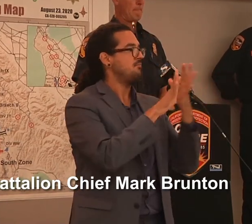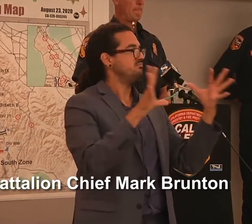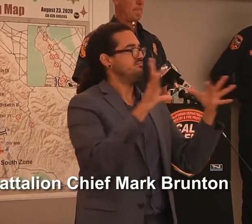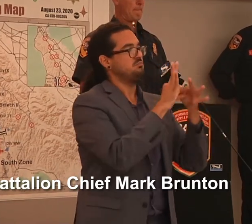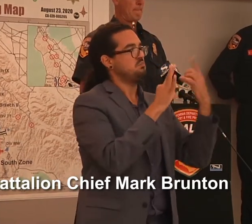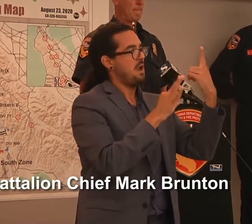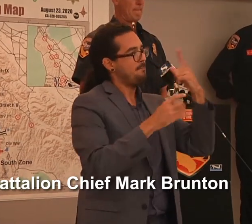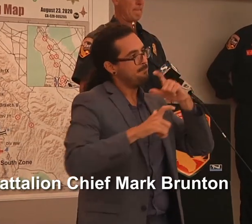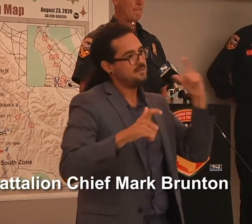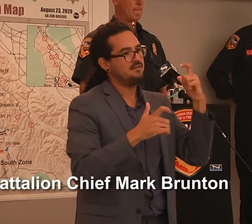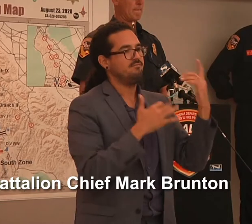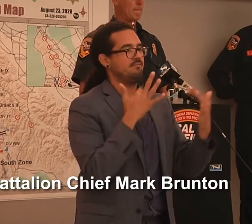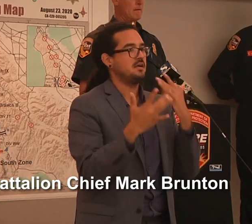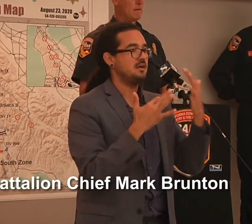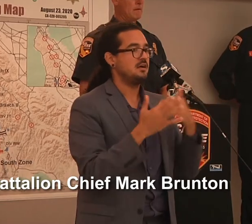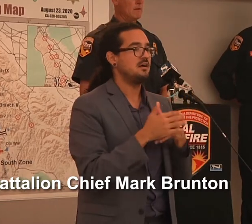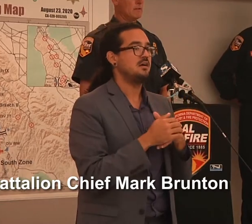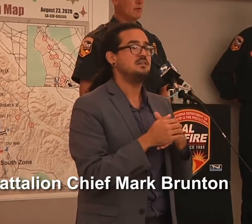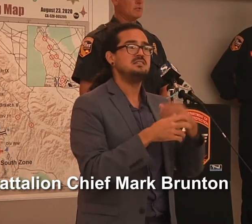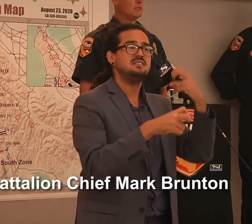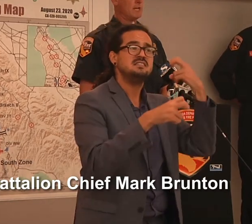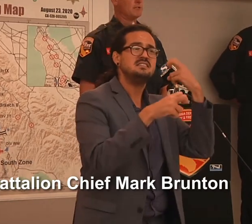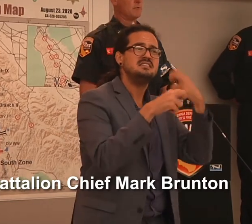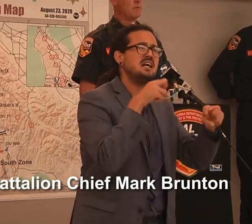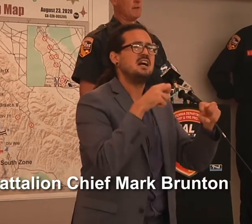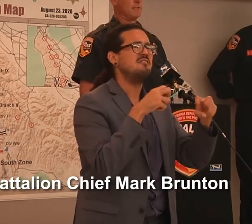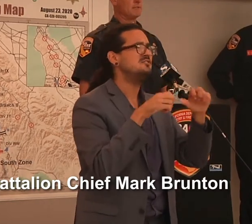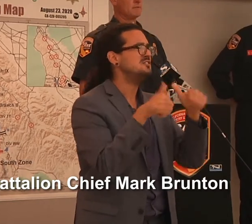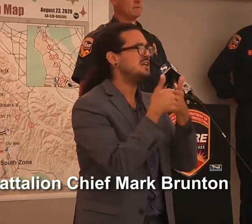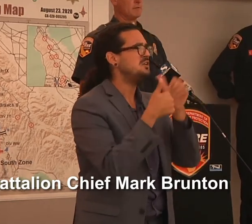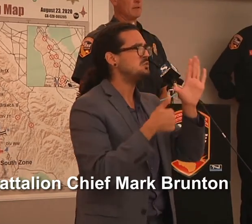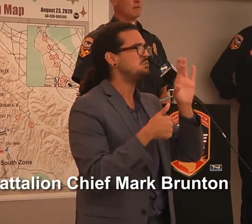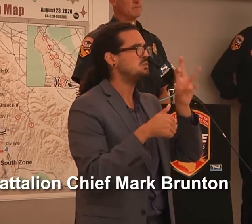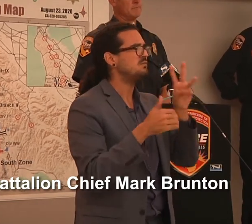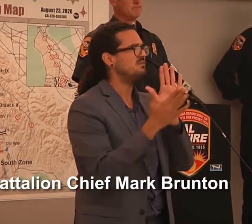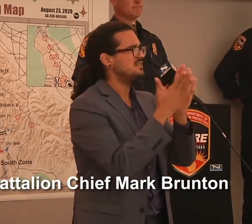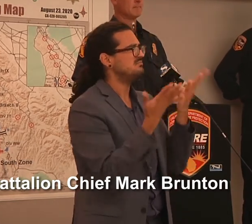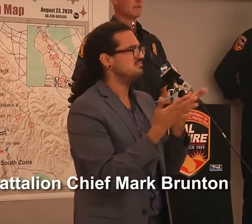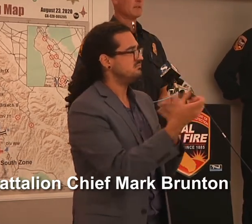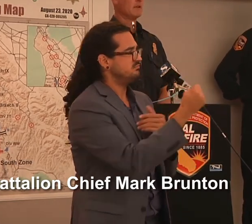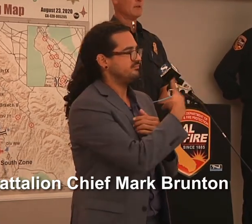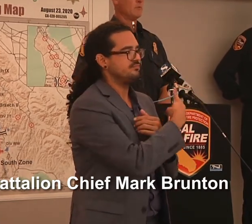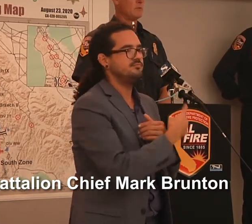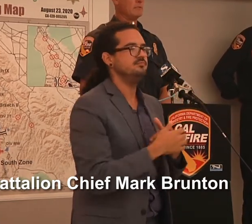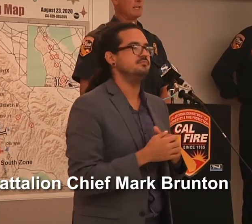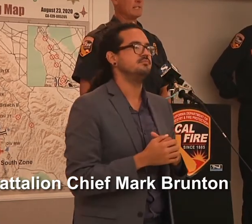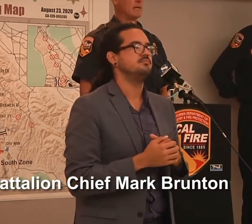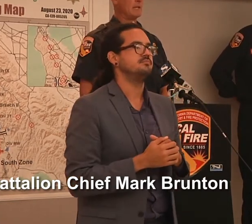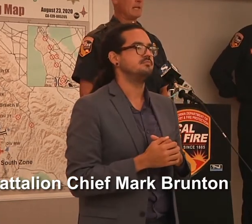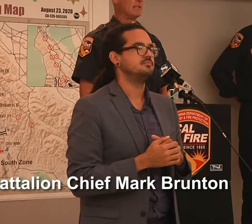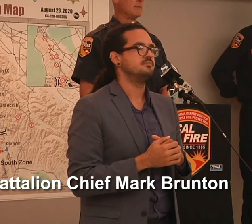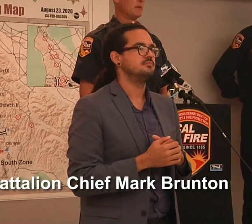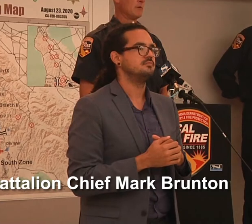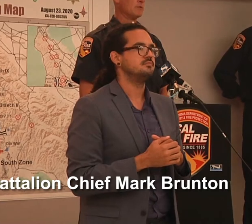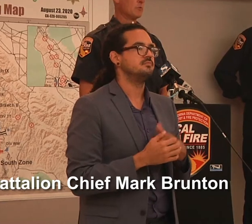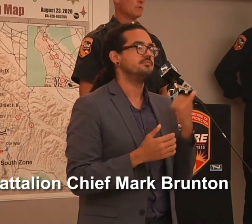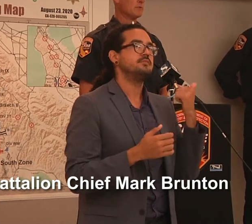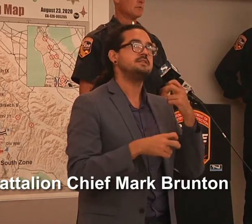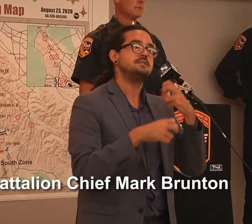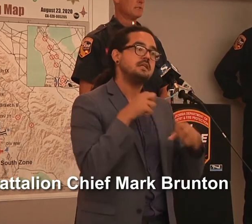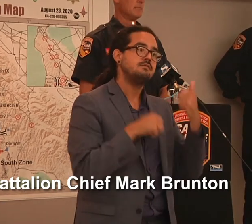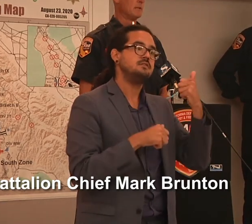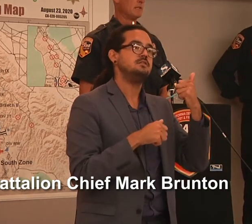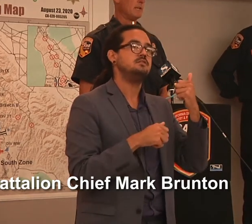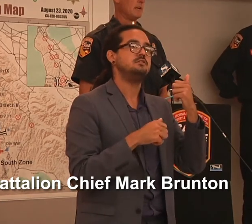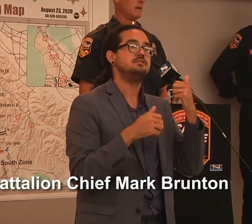have faced during this fire? The largest challenges that we've faced, well, we've been saying it time and again, the limited